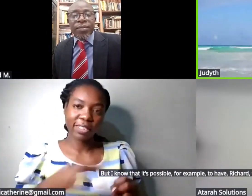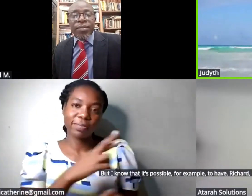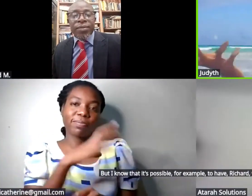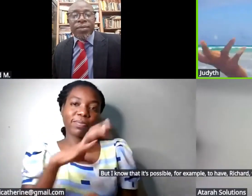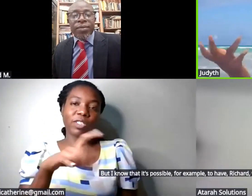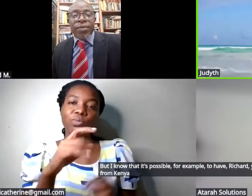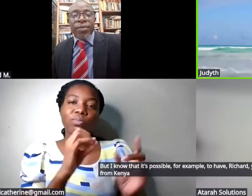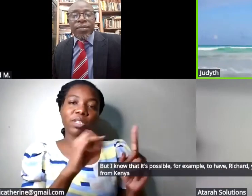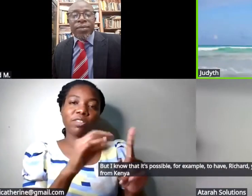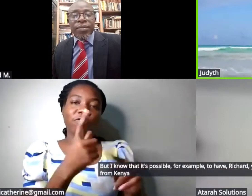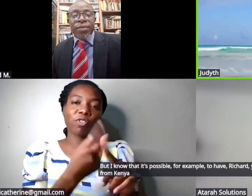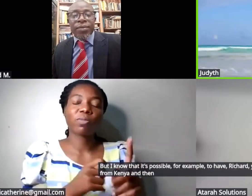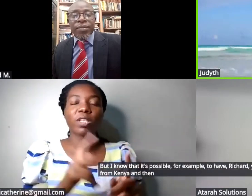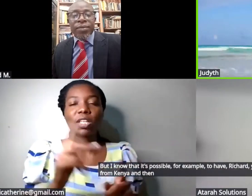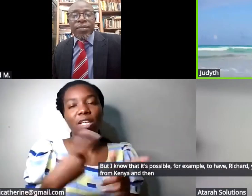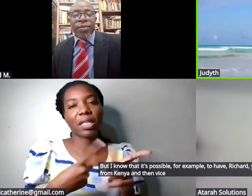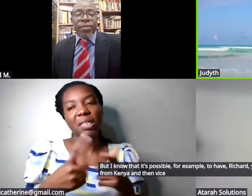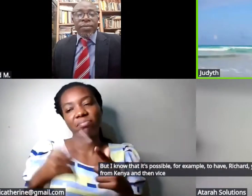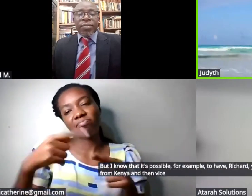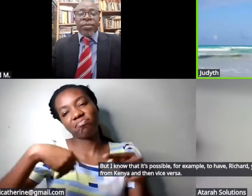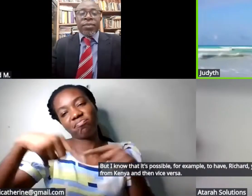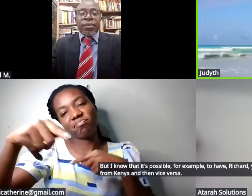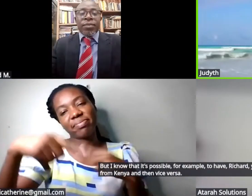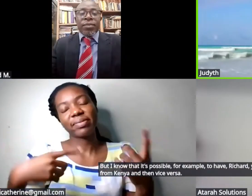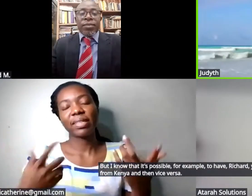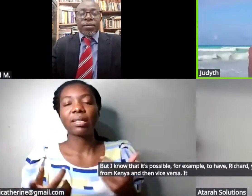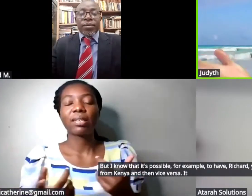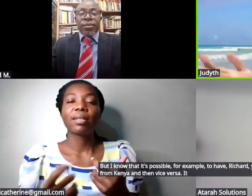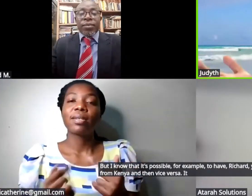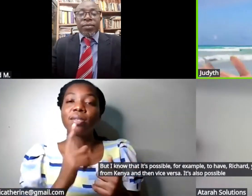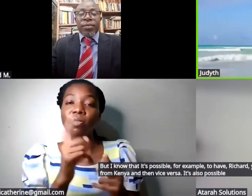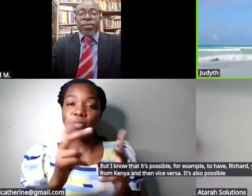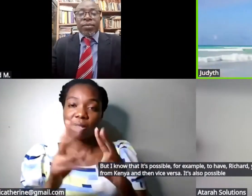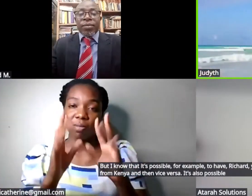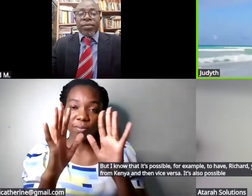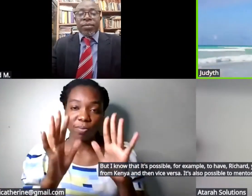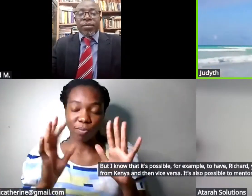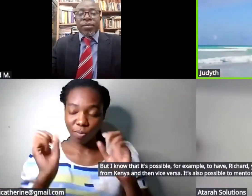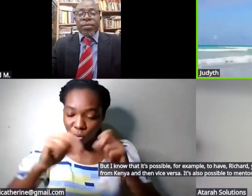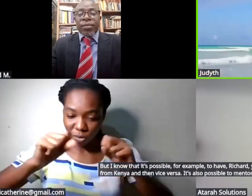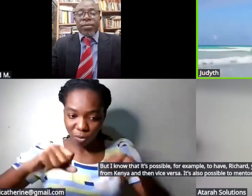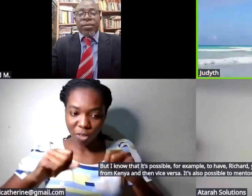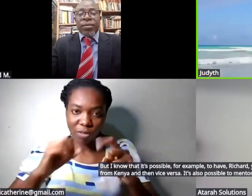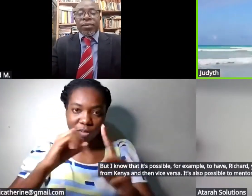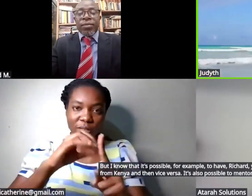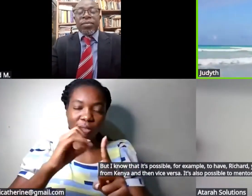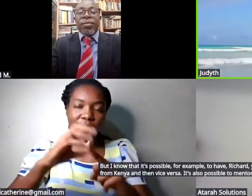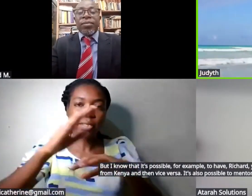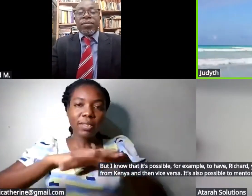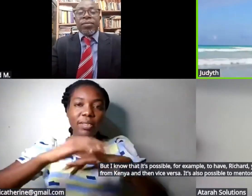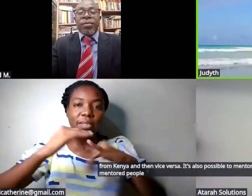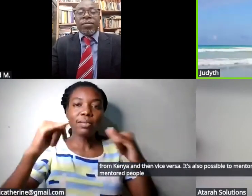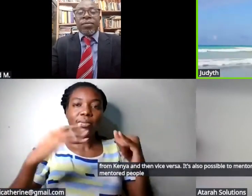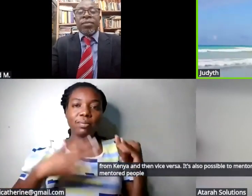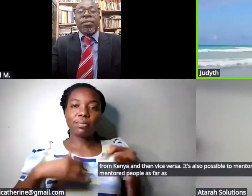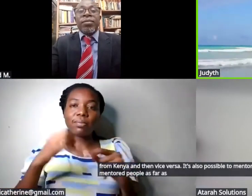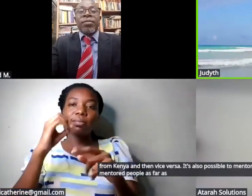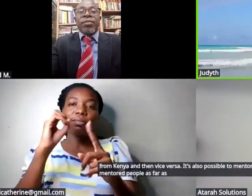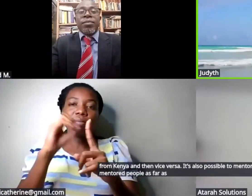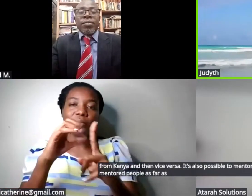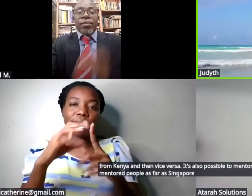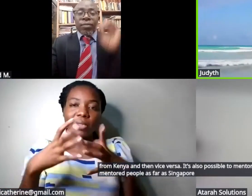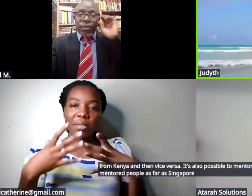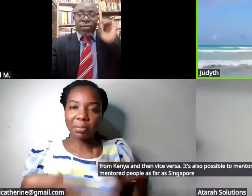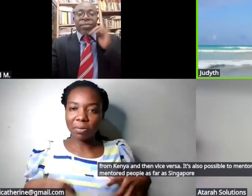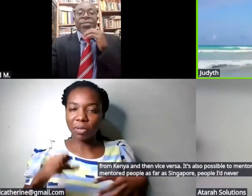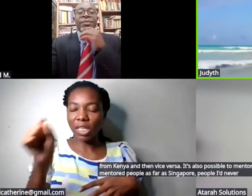and then vice versa. It's also possible to mentor virtually. I have mentored people as far as Singapore, people I'd never met